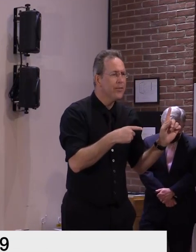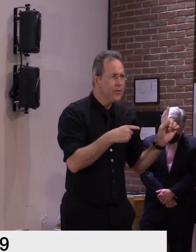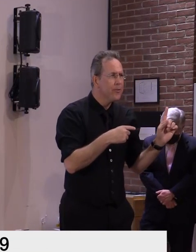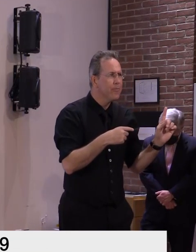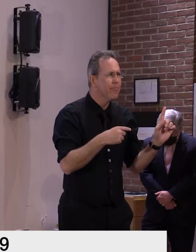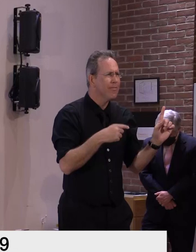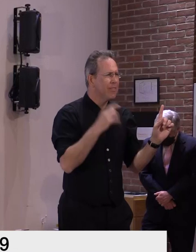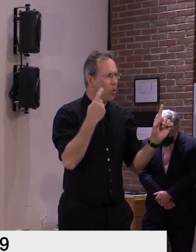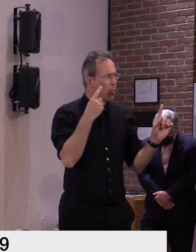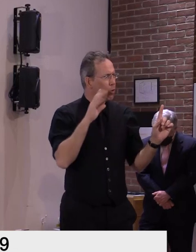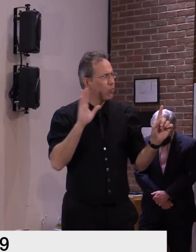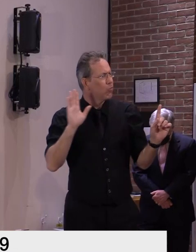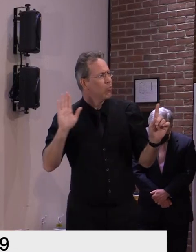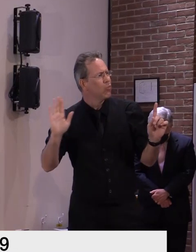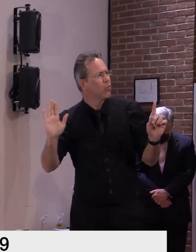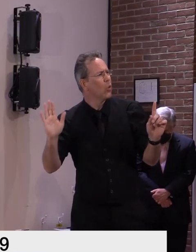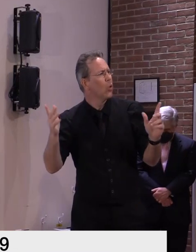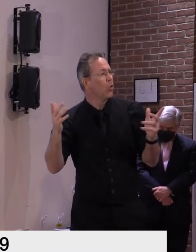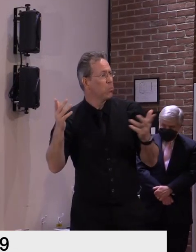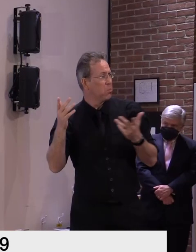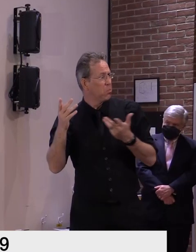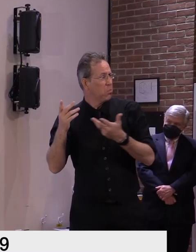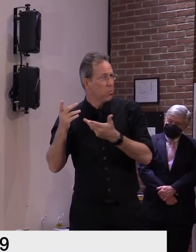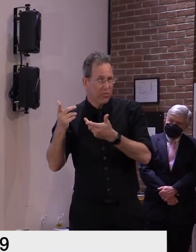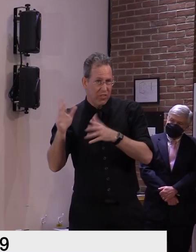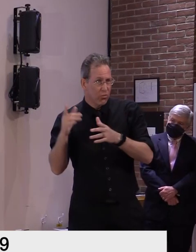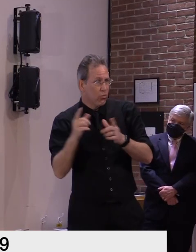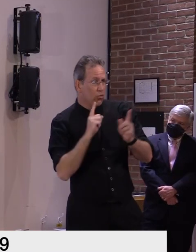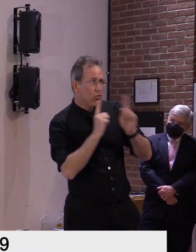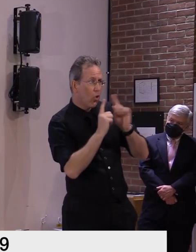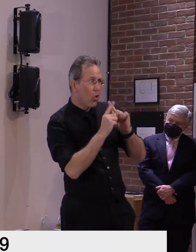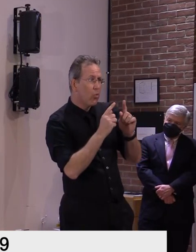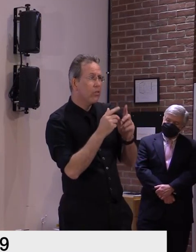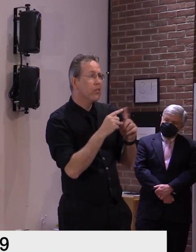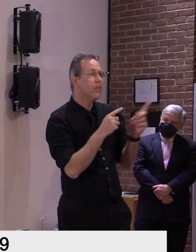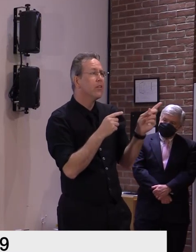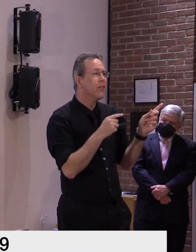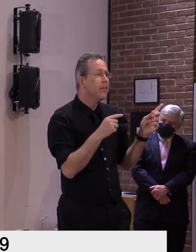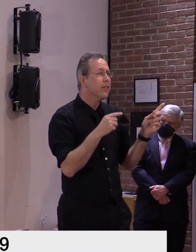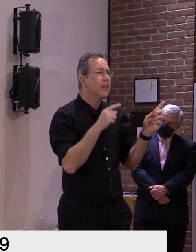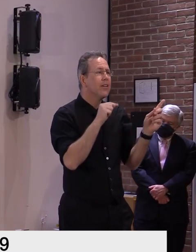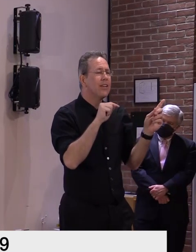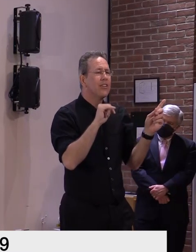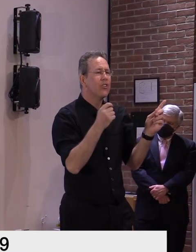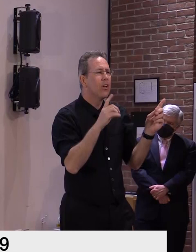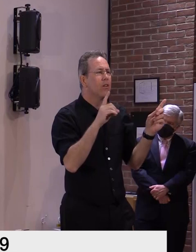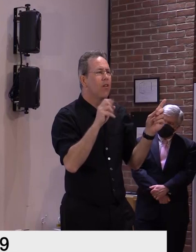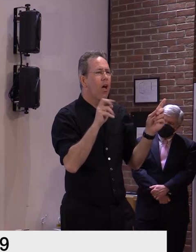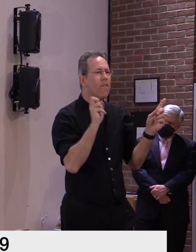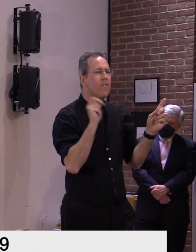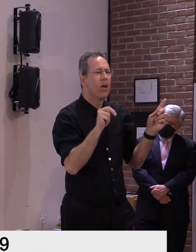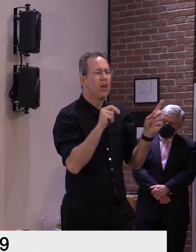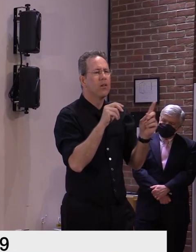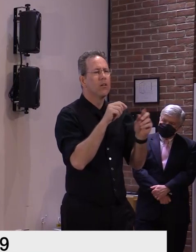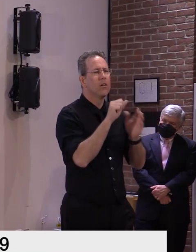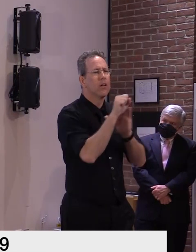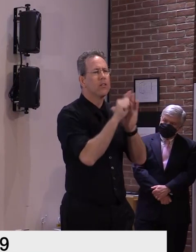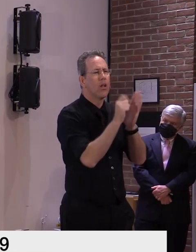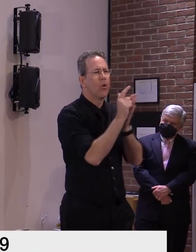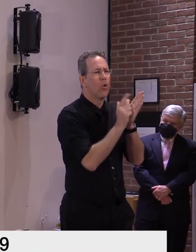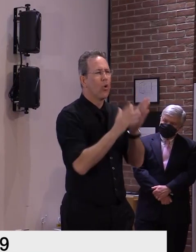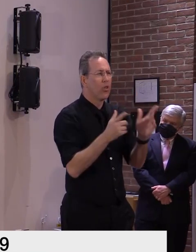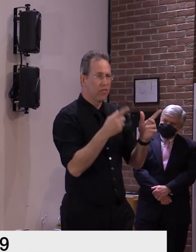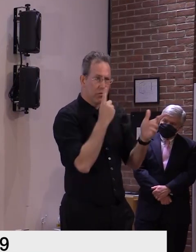Just wondering if you might ask T.J. Donovan to step into this case and or what your thought is on an 18-year-old